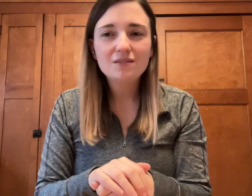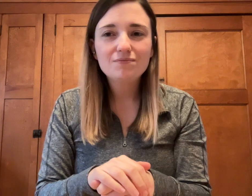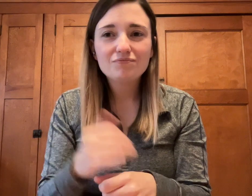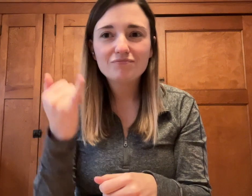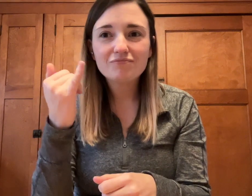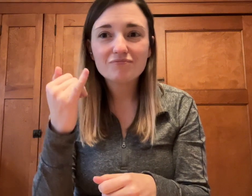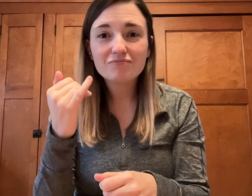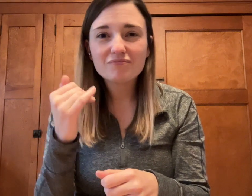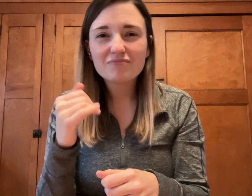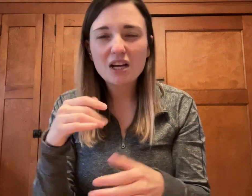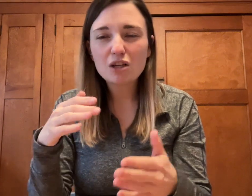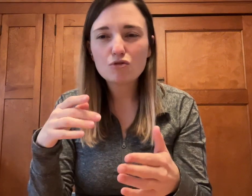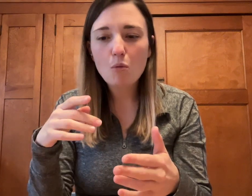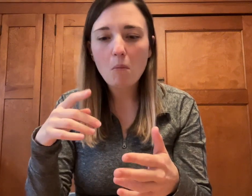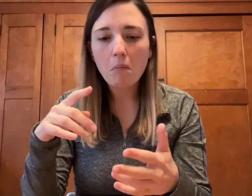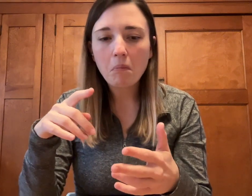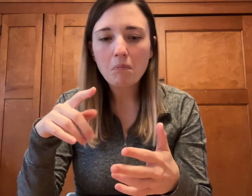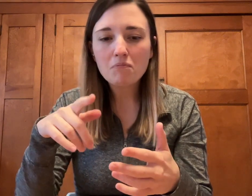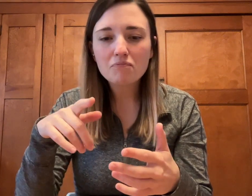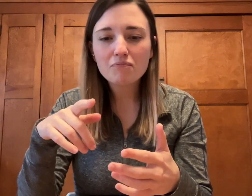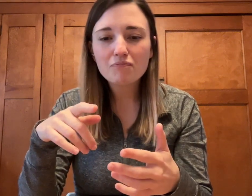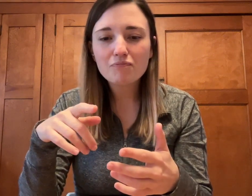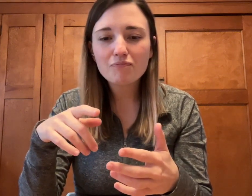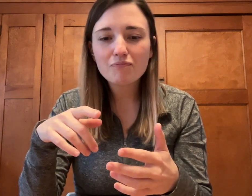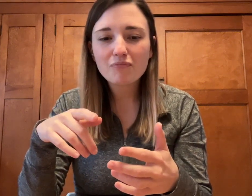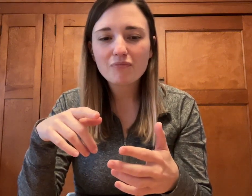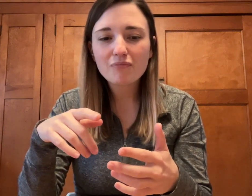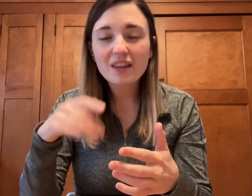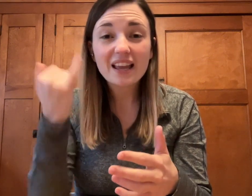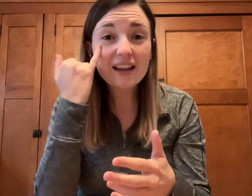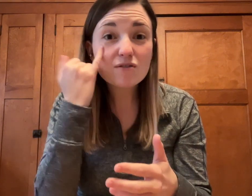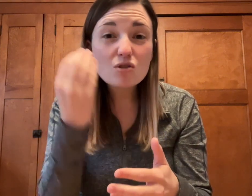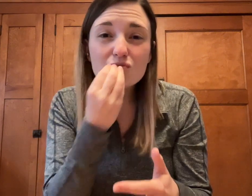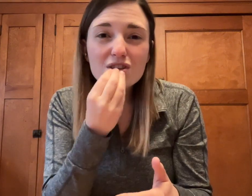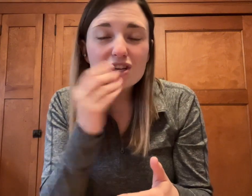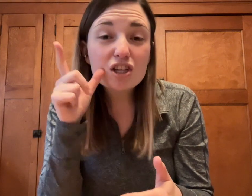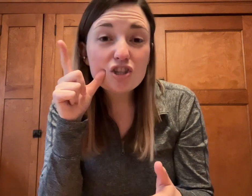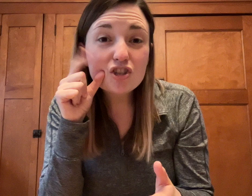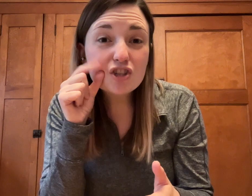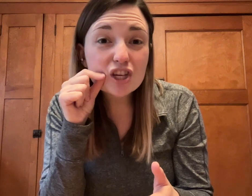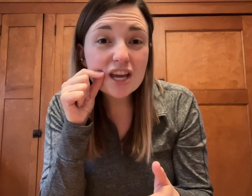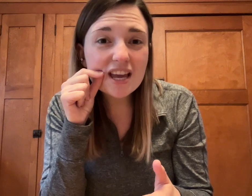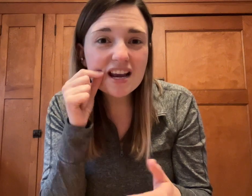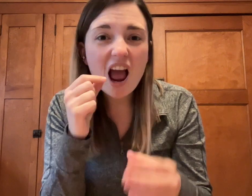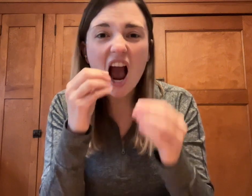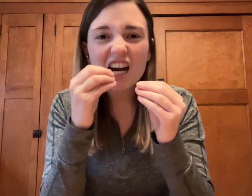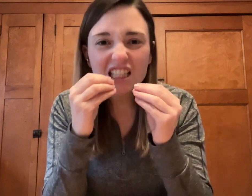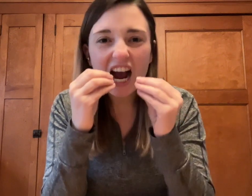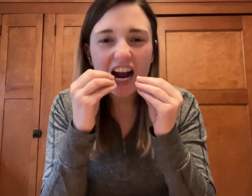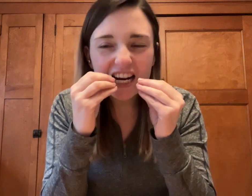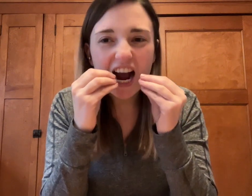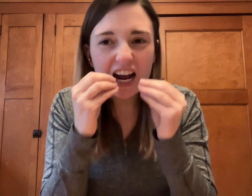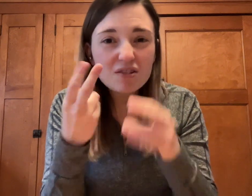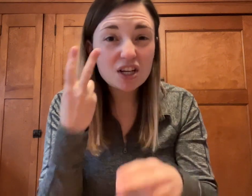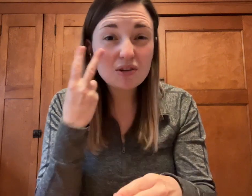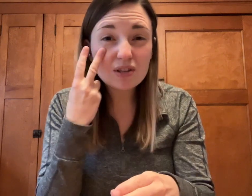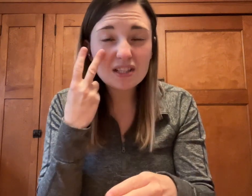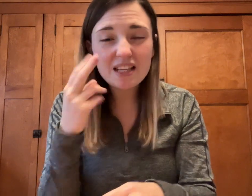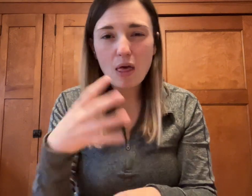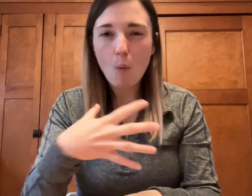down to the very tip of the breast there, and you got that white rubbery stuff. Ooh, yeah, that's it. That's the cartilage. Ooh's the cartilage. Now, let's